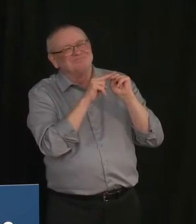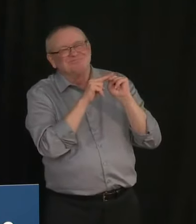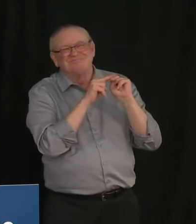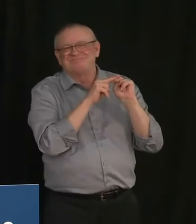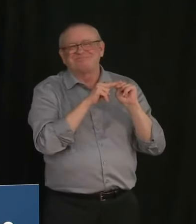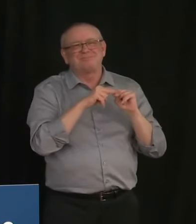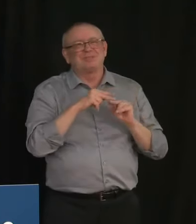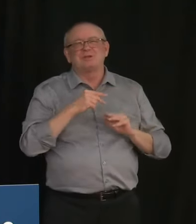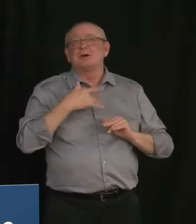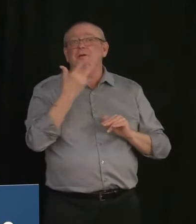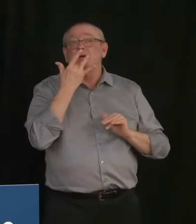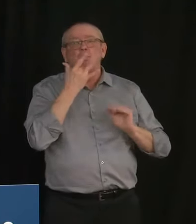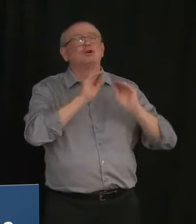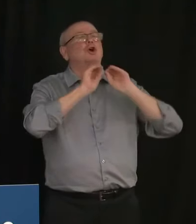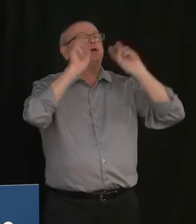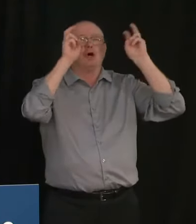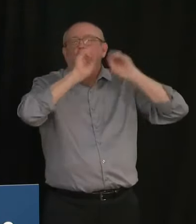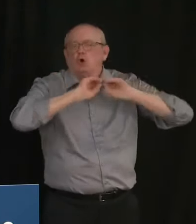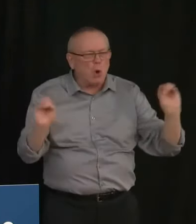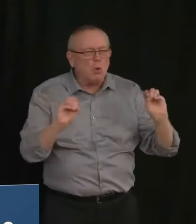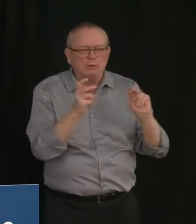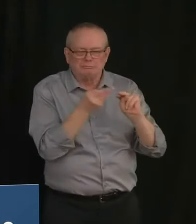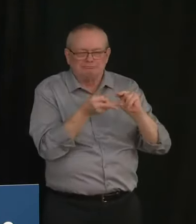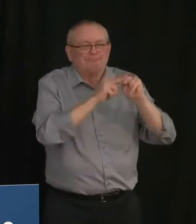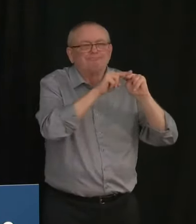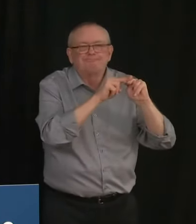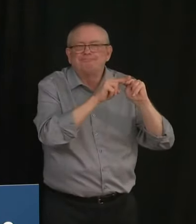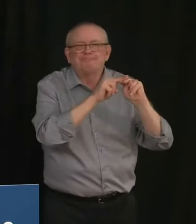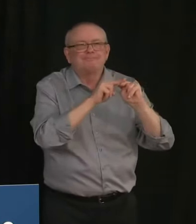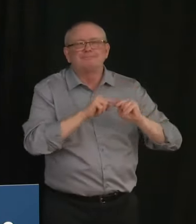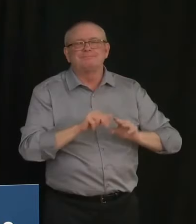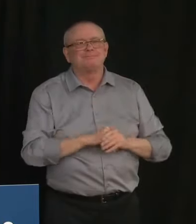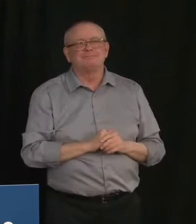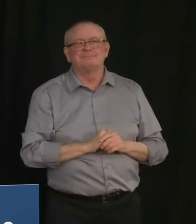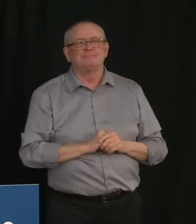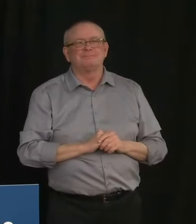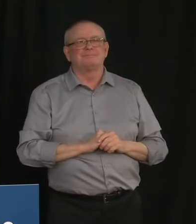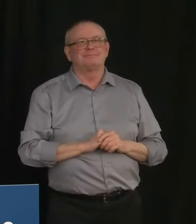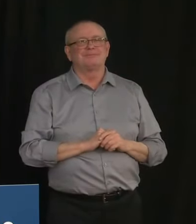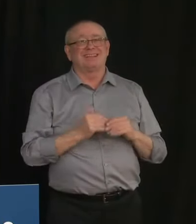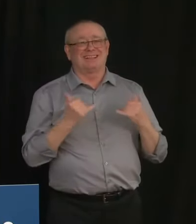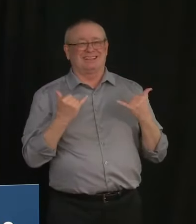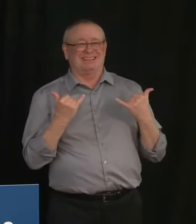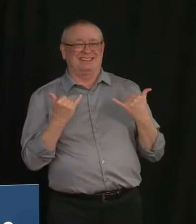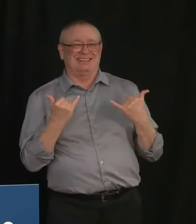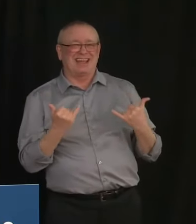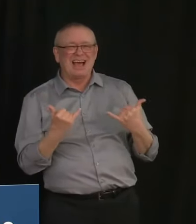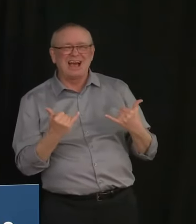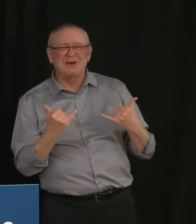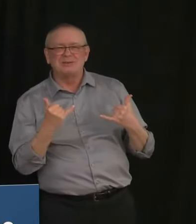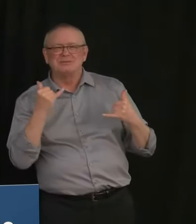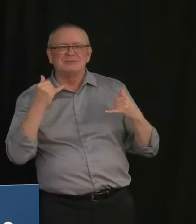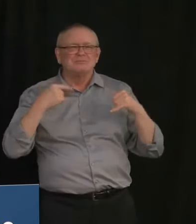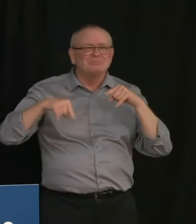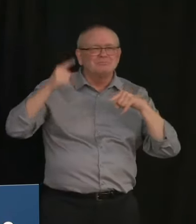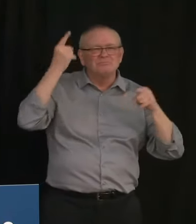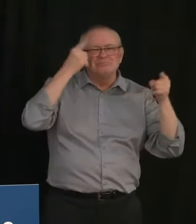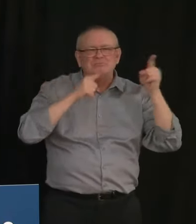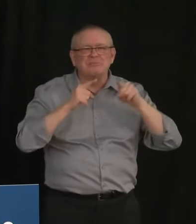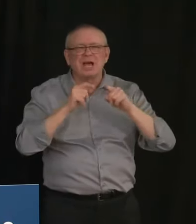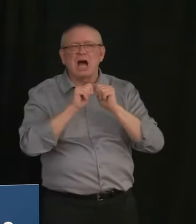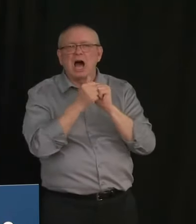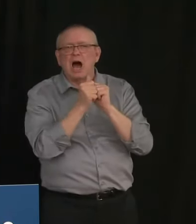but we don't want to see them growing at a high rate. And so the specifics of those are being finalized with respect to what would cause us to move backwards.